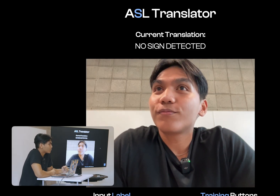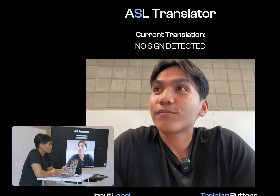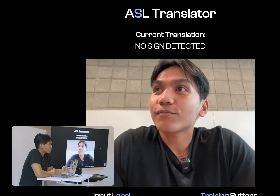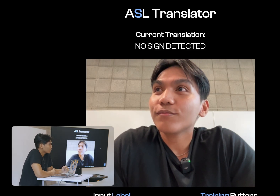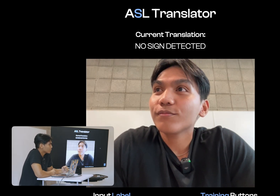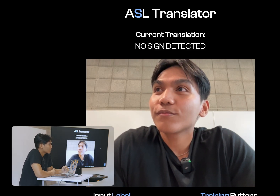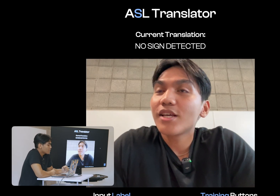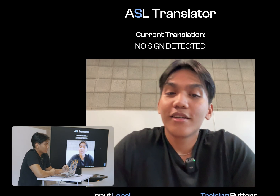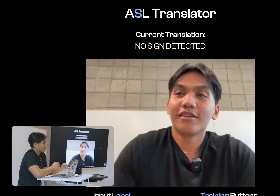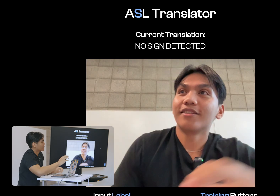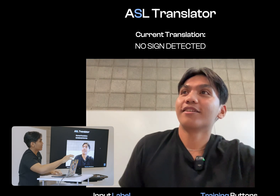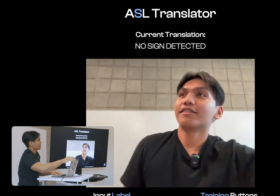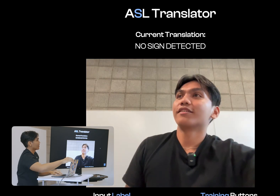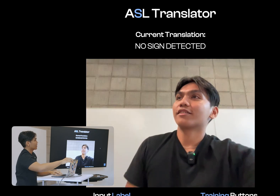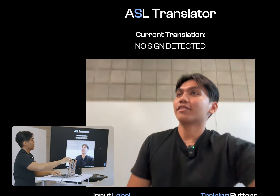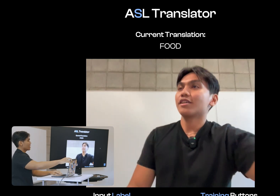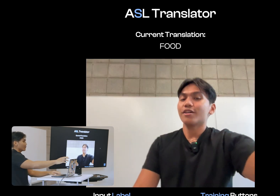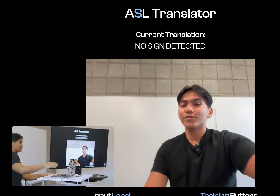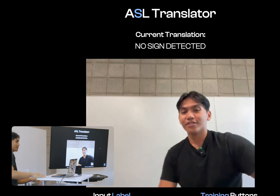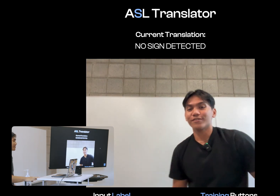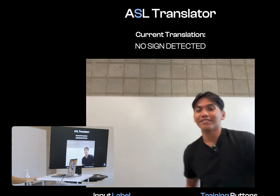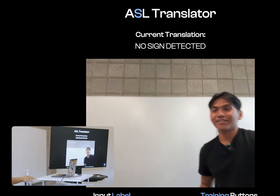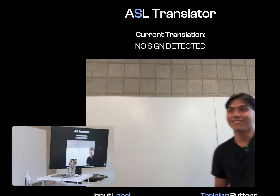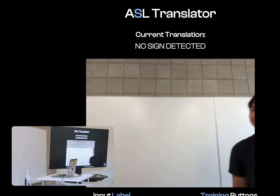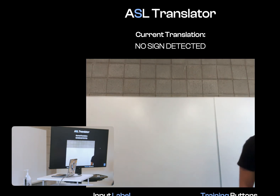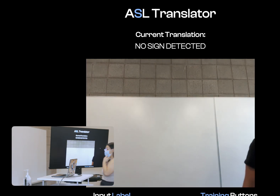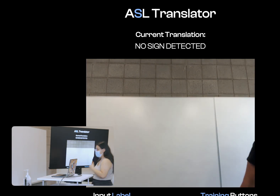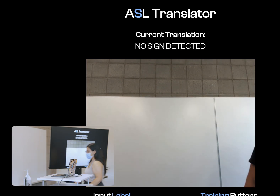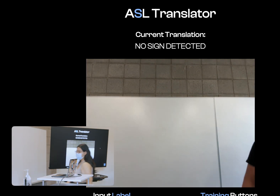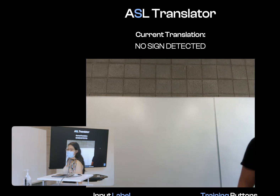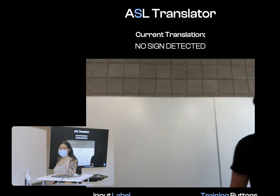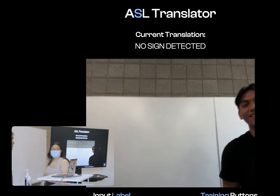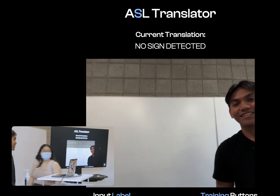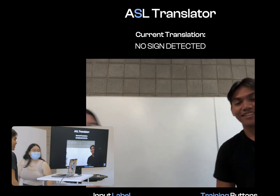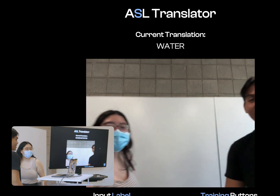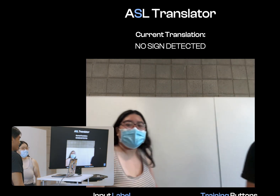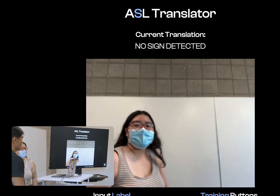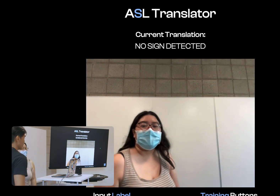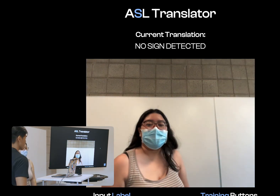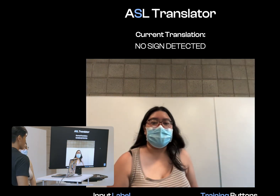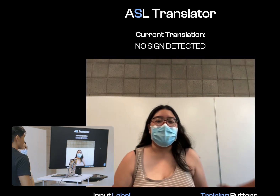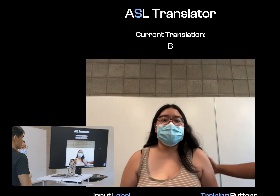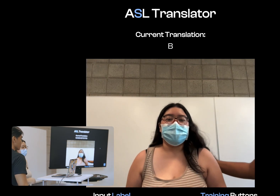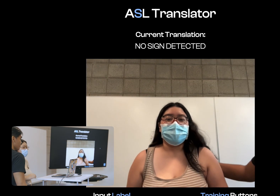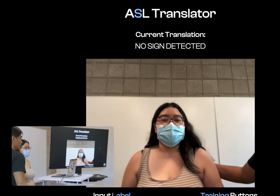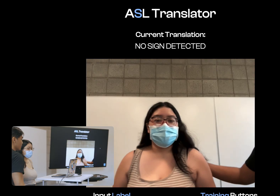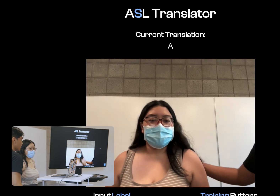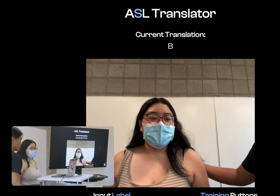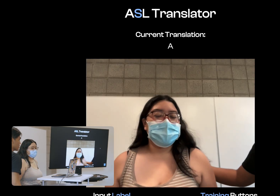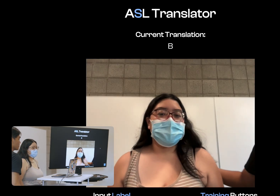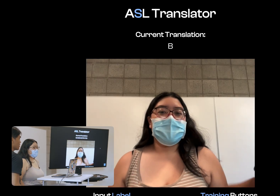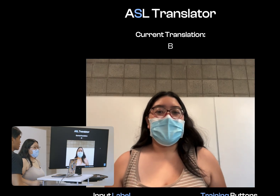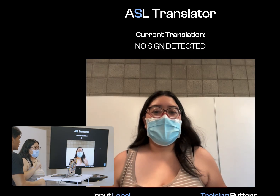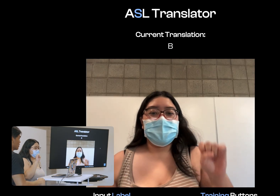Yeah, Madeline, try it. Yeah. It's, We'll see if it can. Yeah, we'll see. I'm curious. Let's step closer.